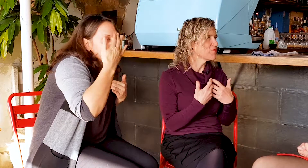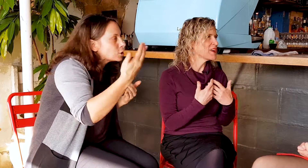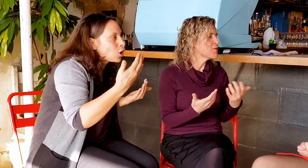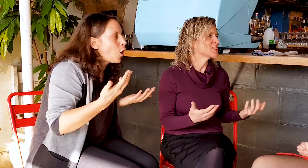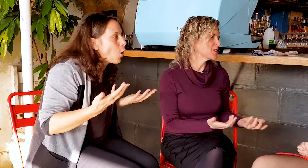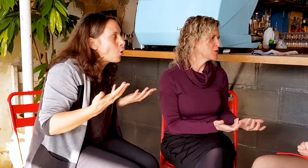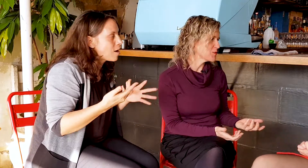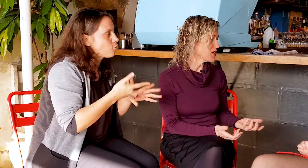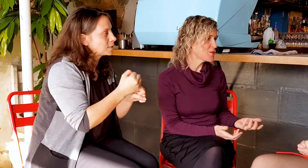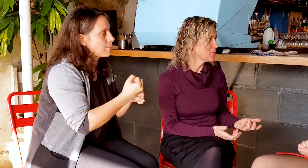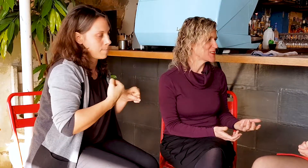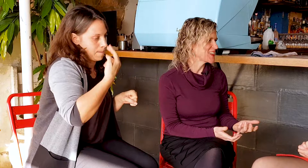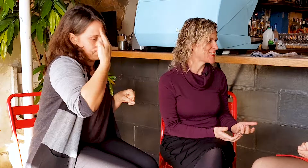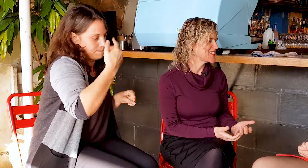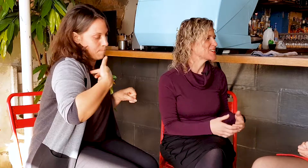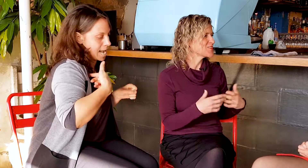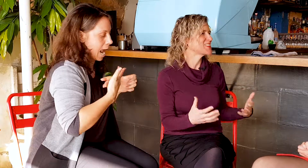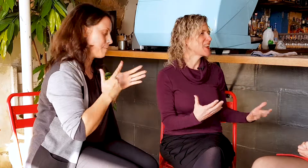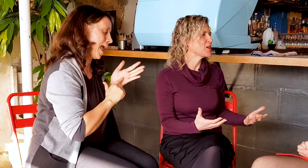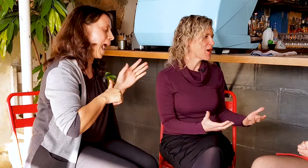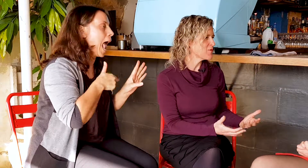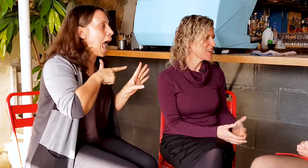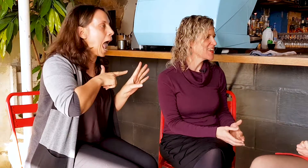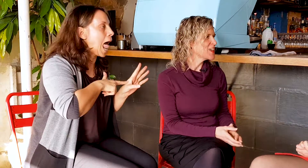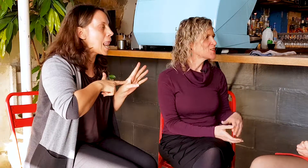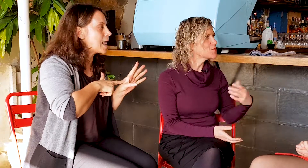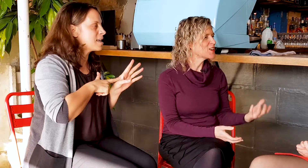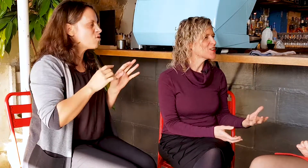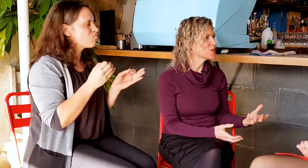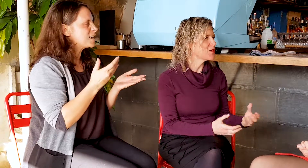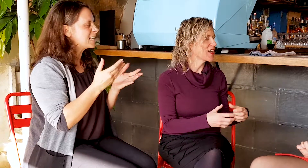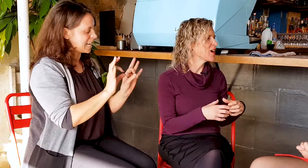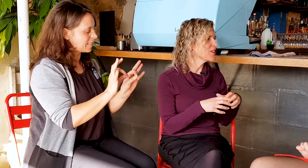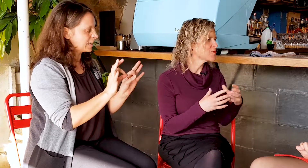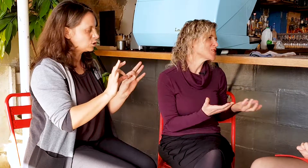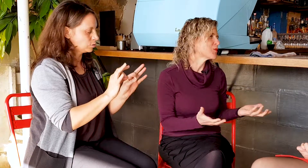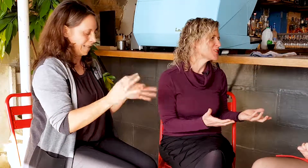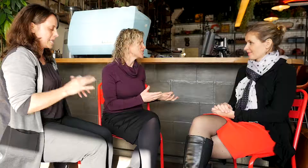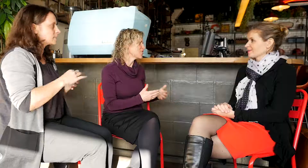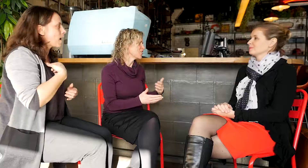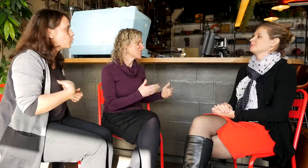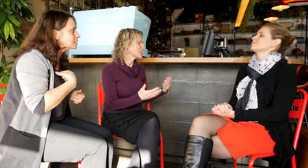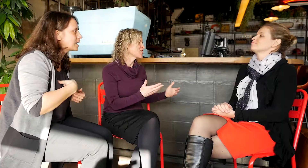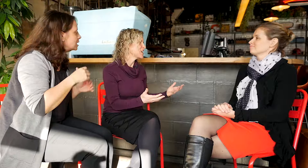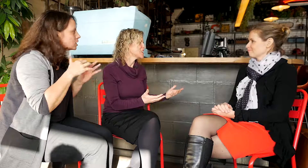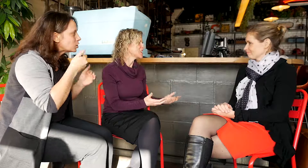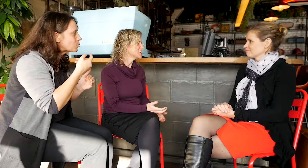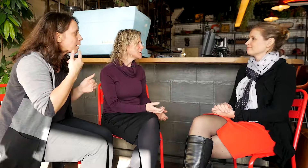name has nothing to do with me or my personality. It doesn't really say anything about me. So I was going to ask you about what's the process of that, creating